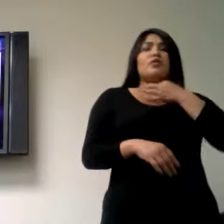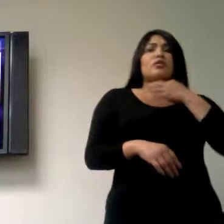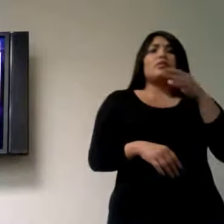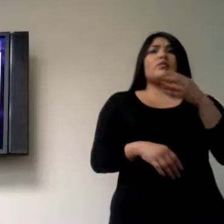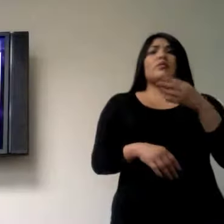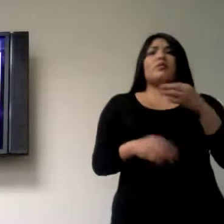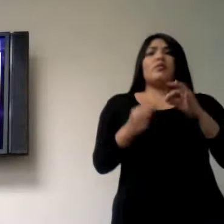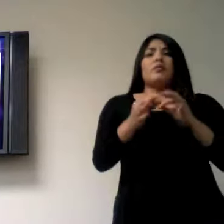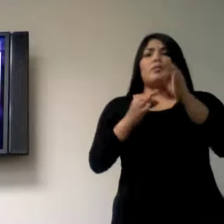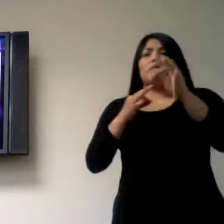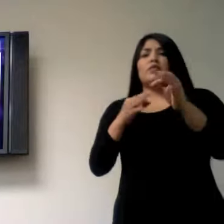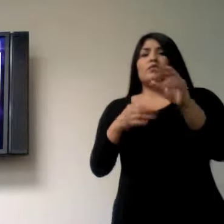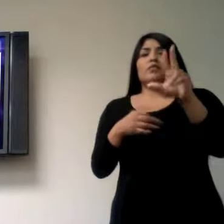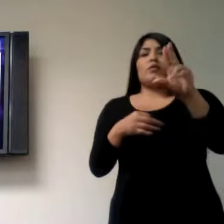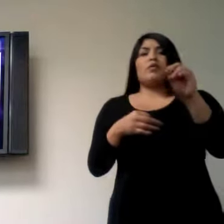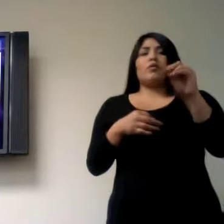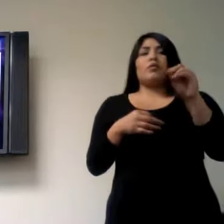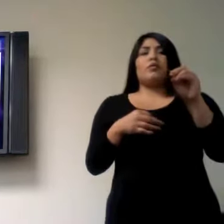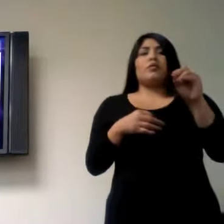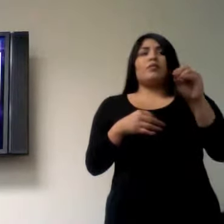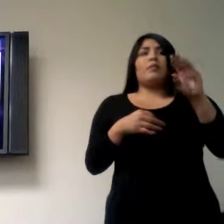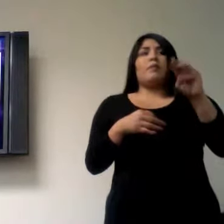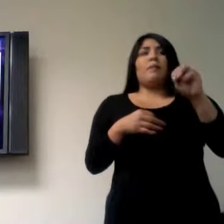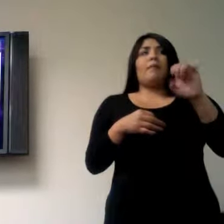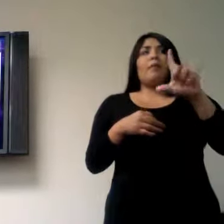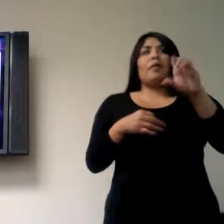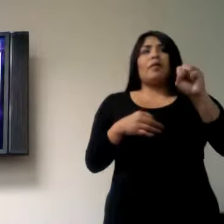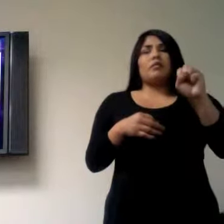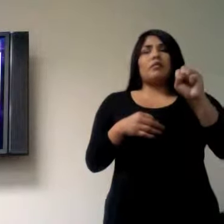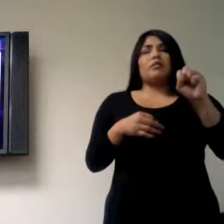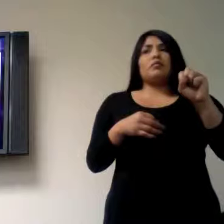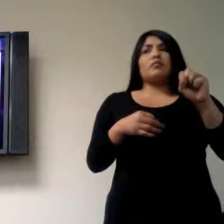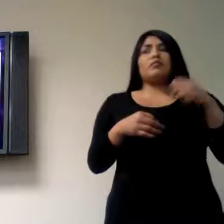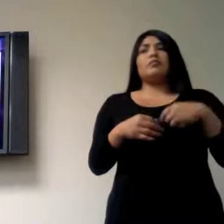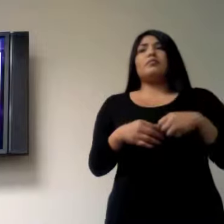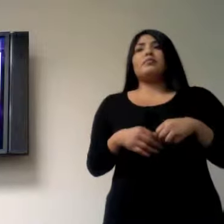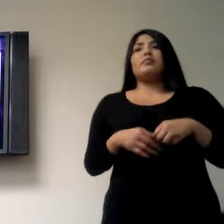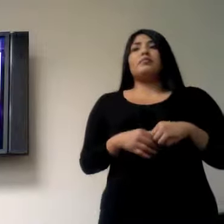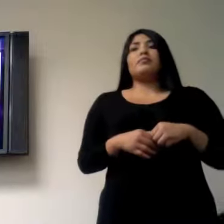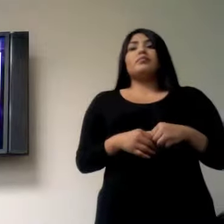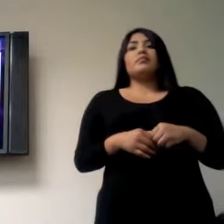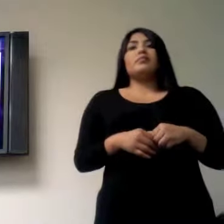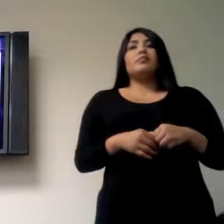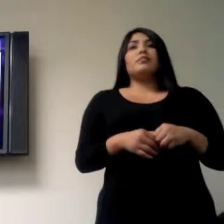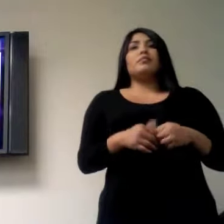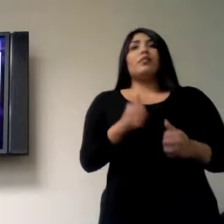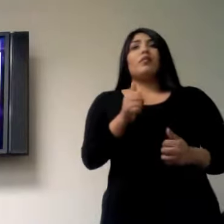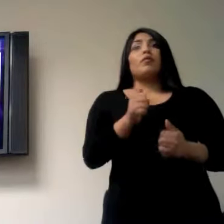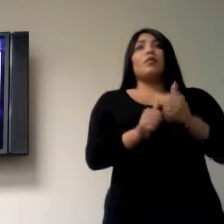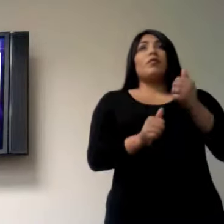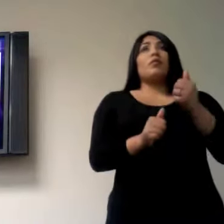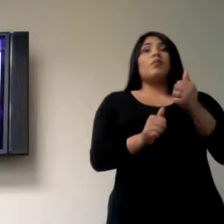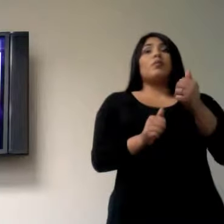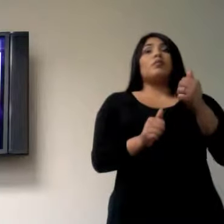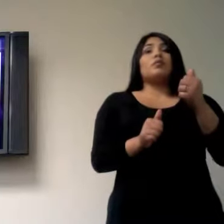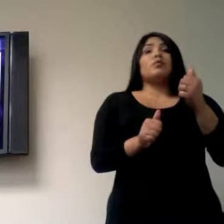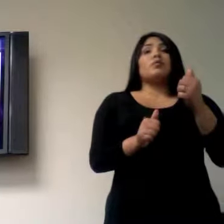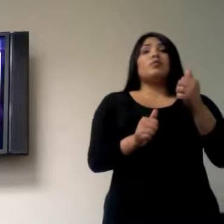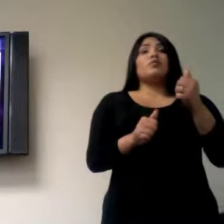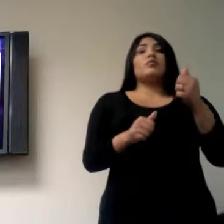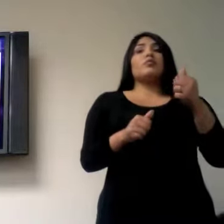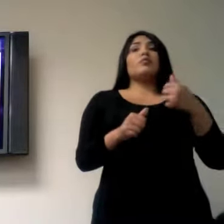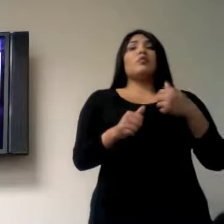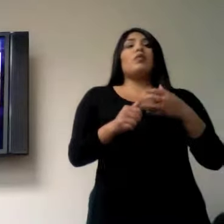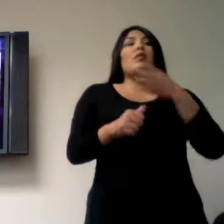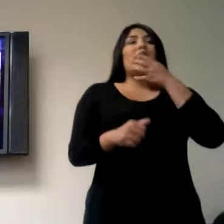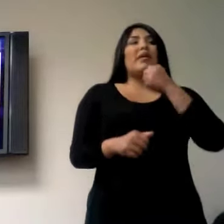of senior citizens commonly called the Graybeards. Most members of this regiment were over the age of 50, and